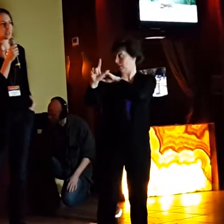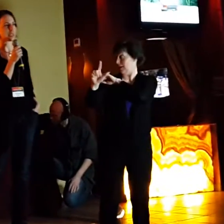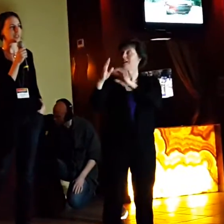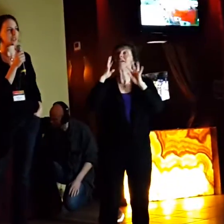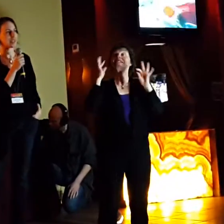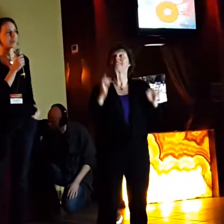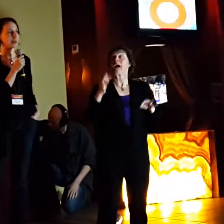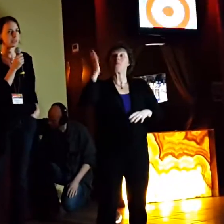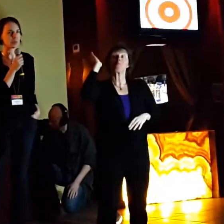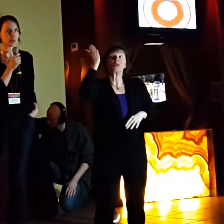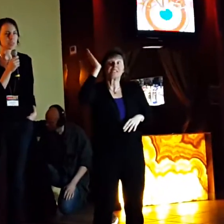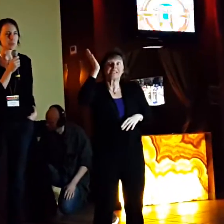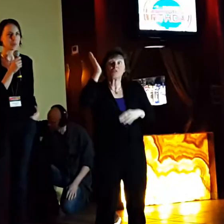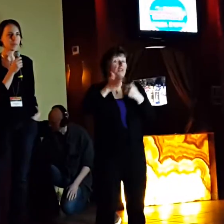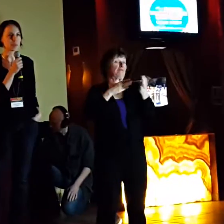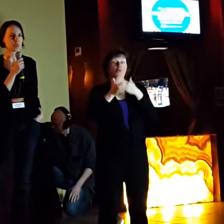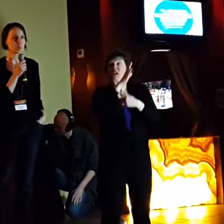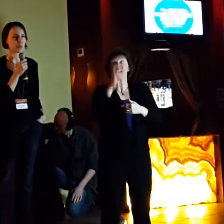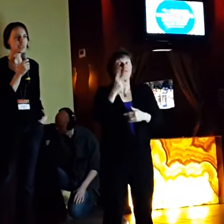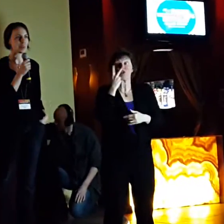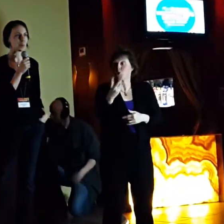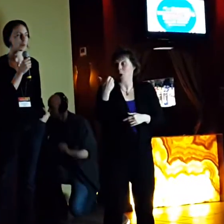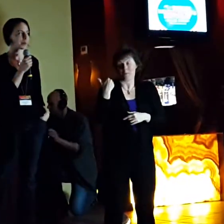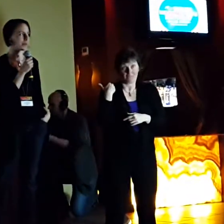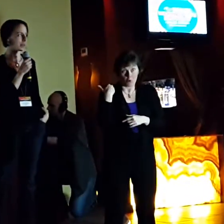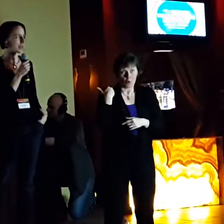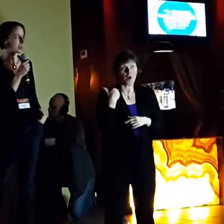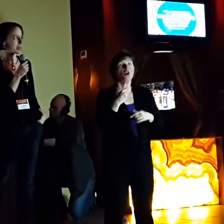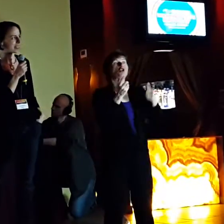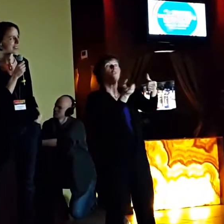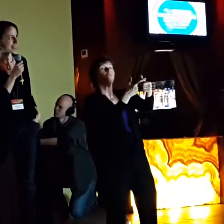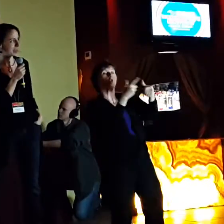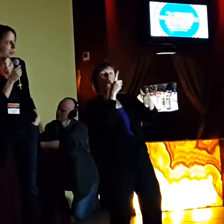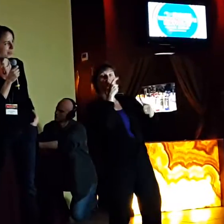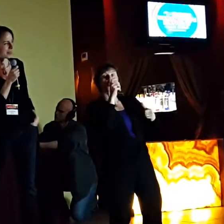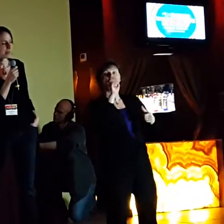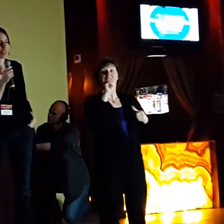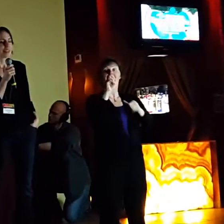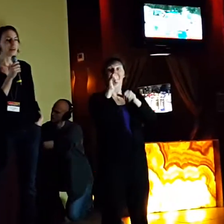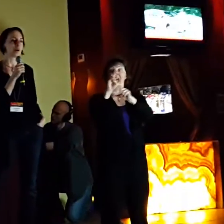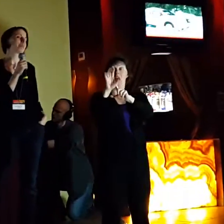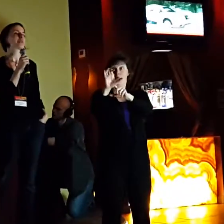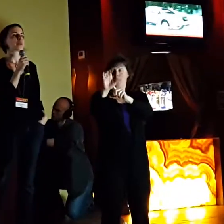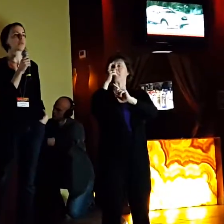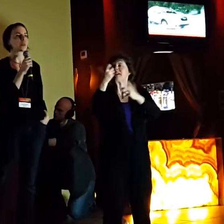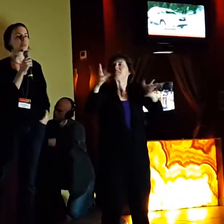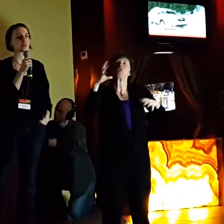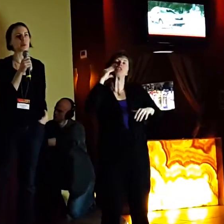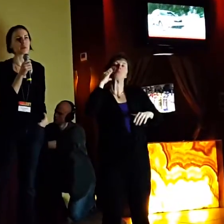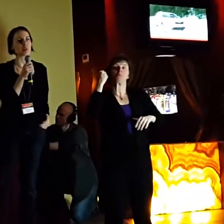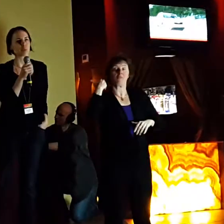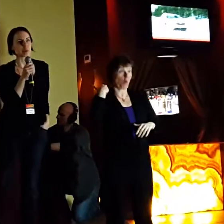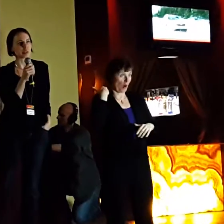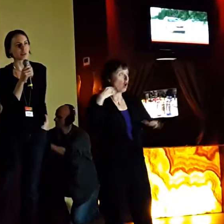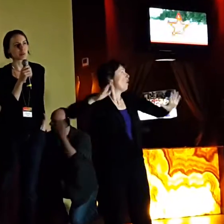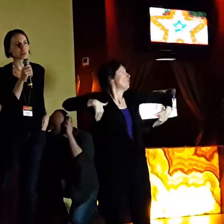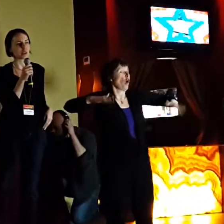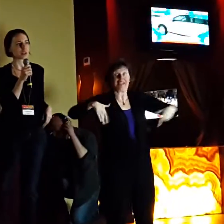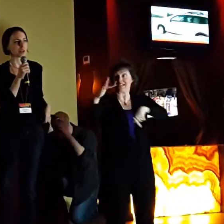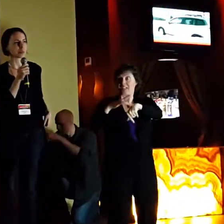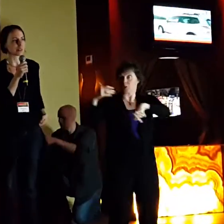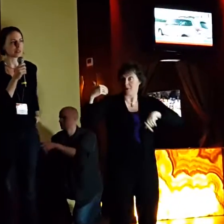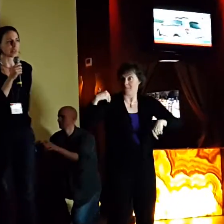do a presentation even though he's never seen one. So we're putting Eric Houghton first because he's seen one. So for those of you who have never been